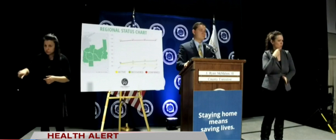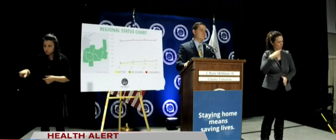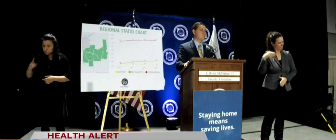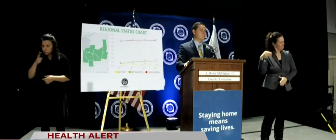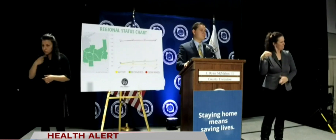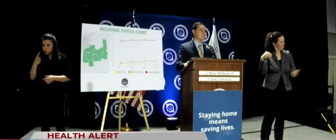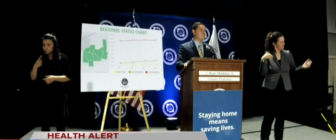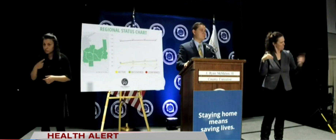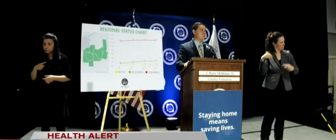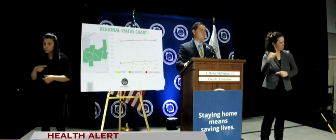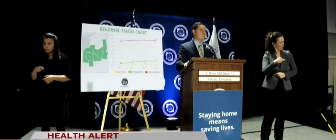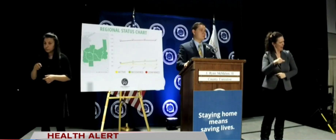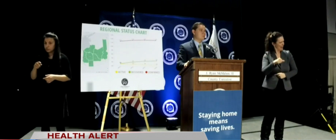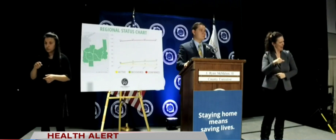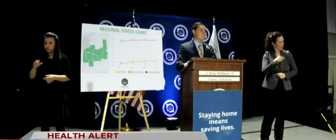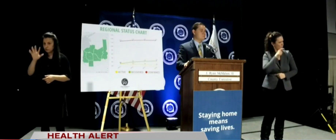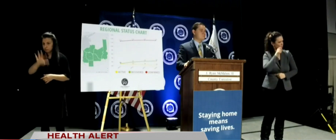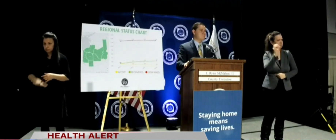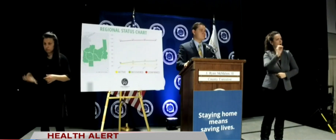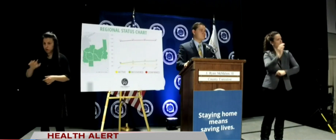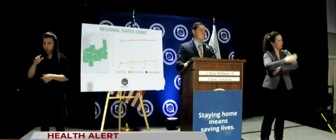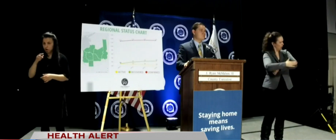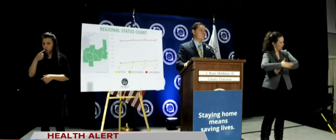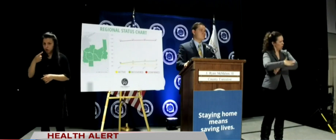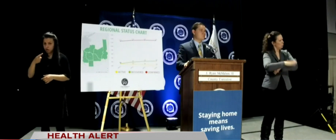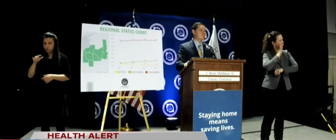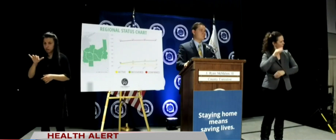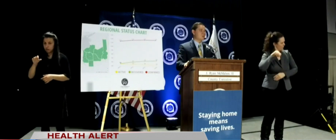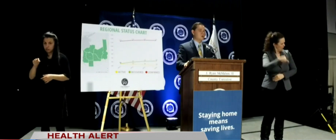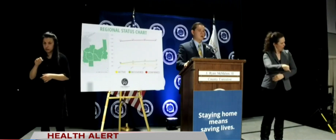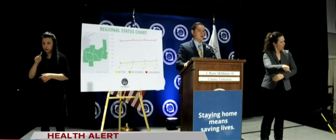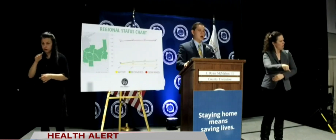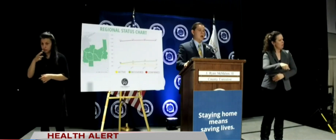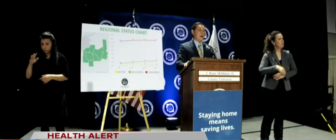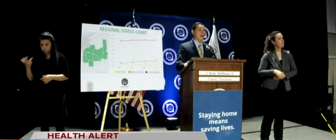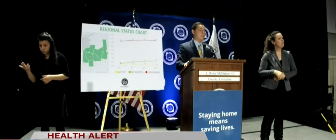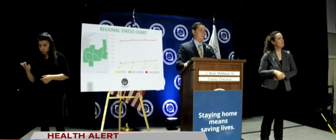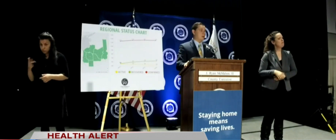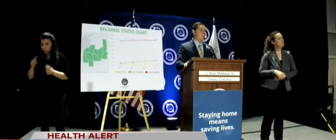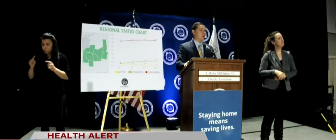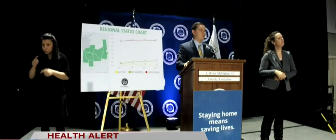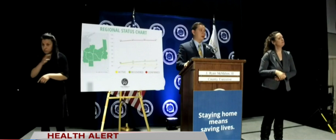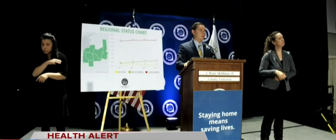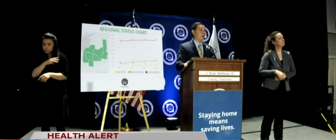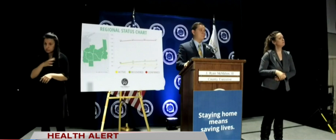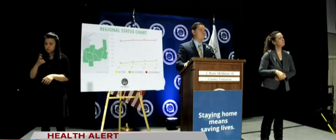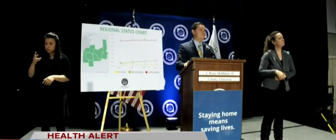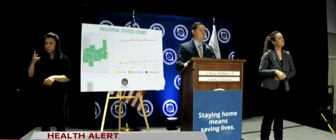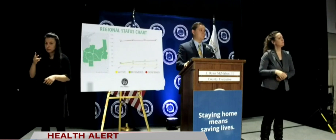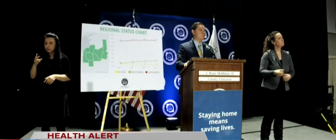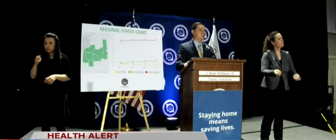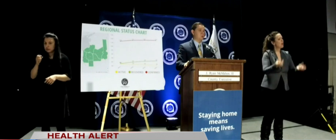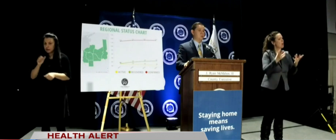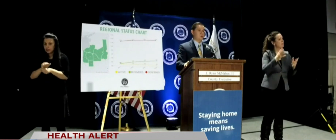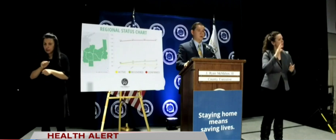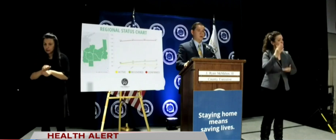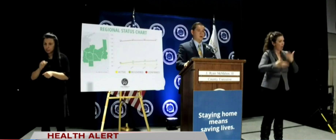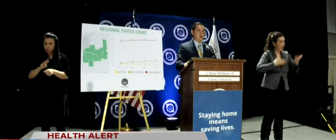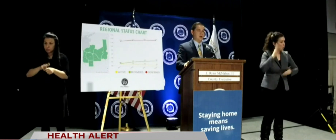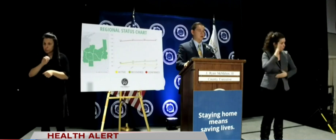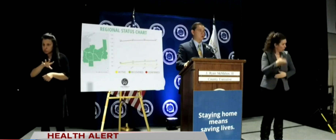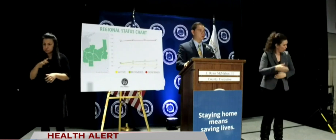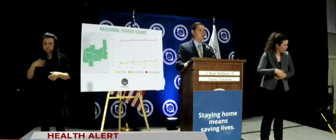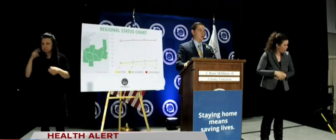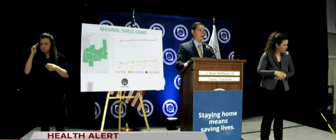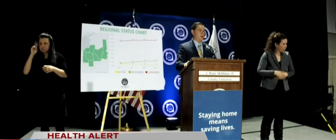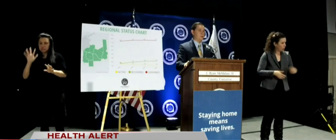You have any rough guesstimate as to how many bodies that is? Not yet. I'm waiting for that plan. So